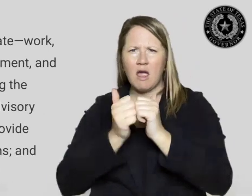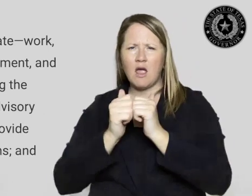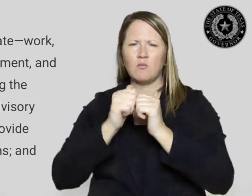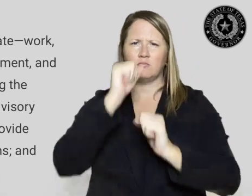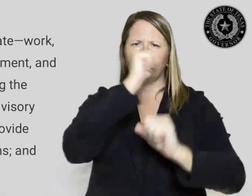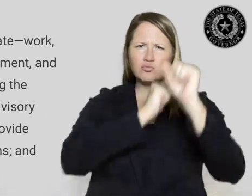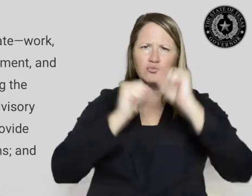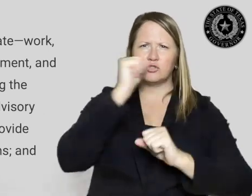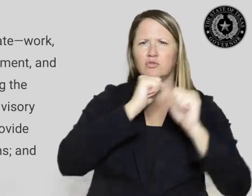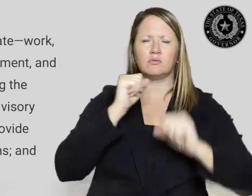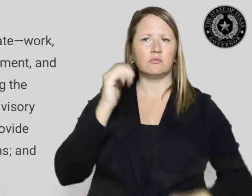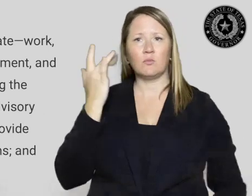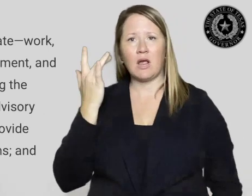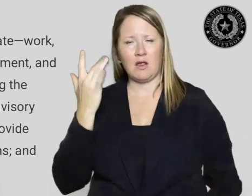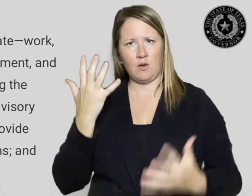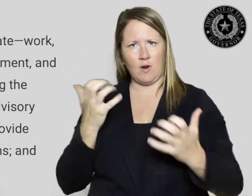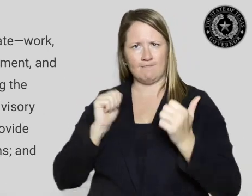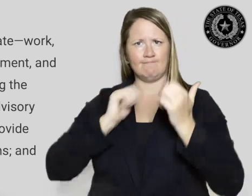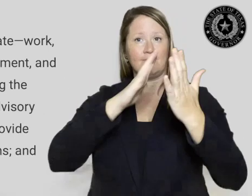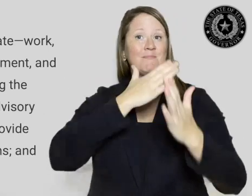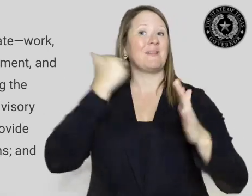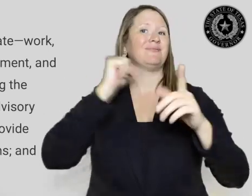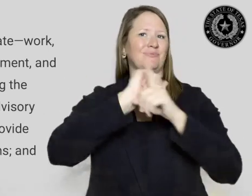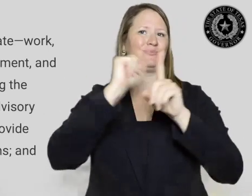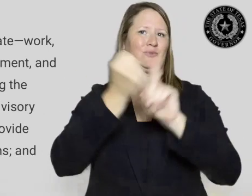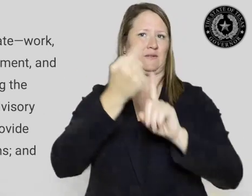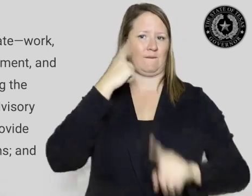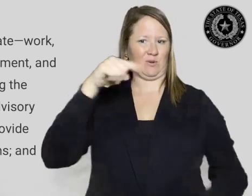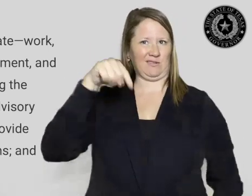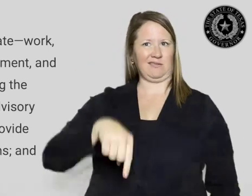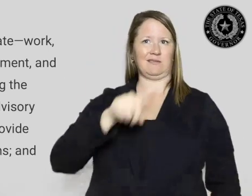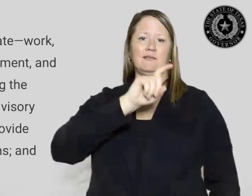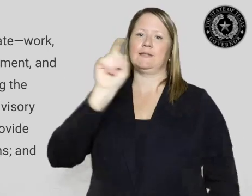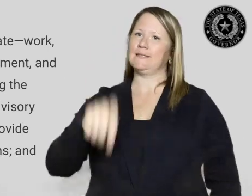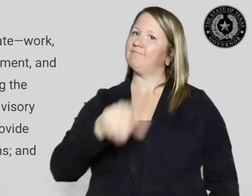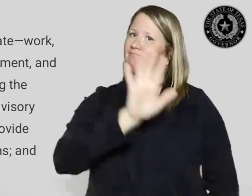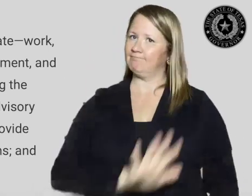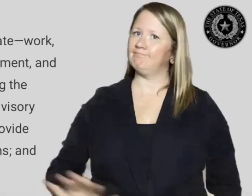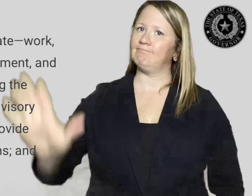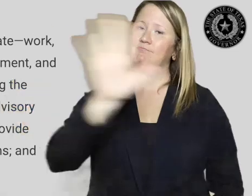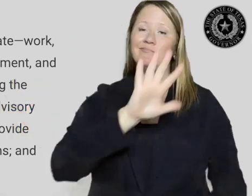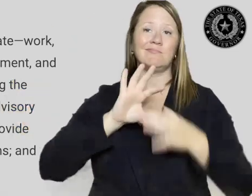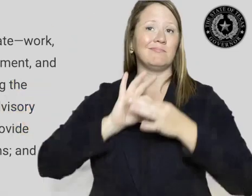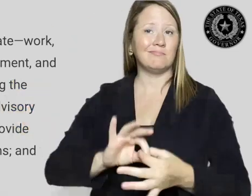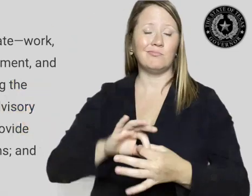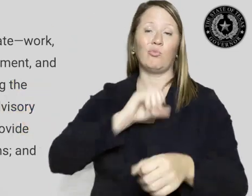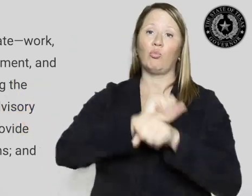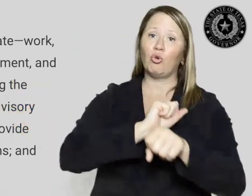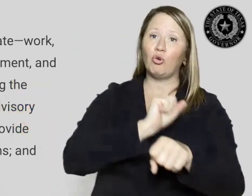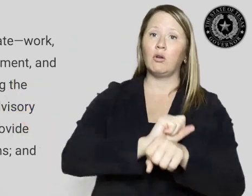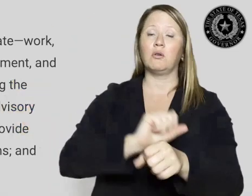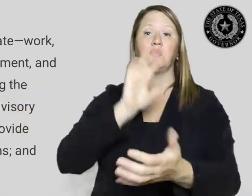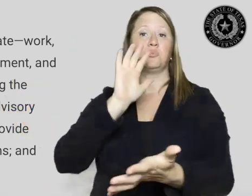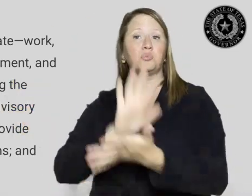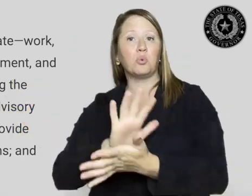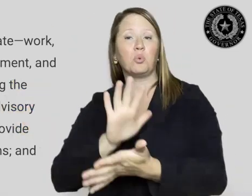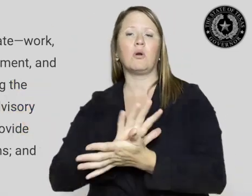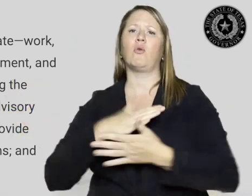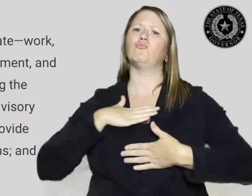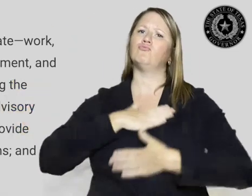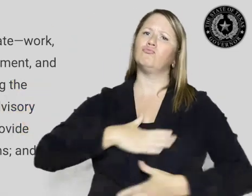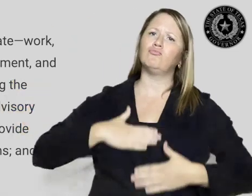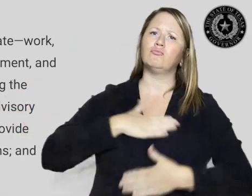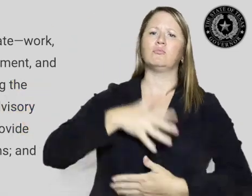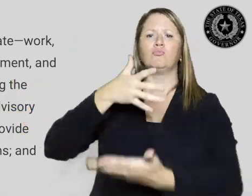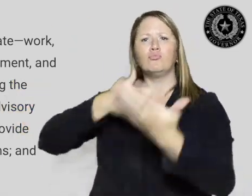Star State: work, school, entertainment, and culture, including the creation of an advisory